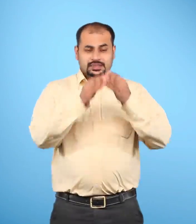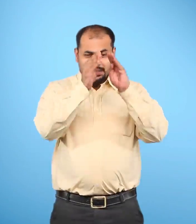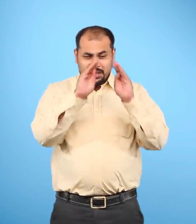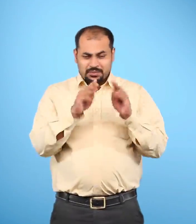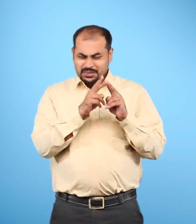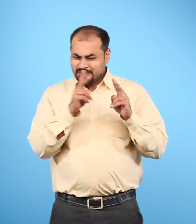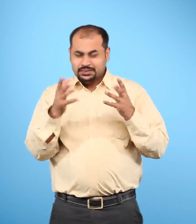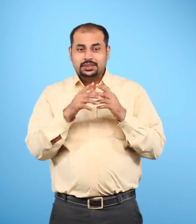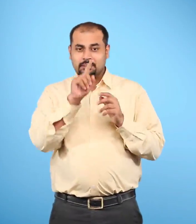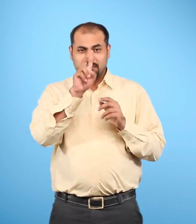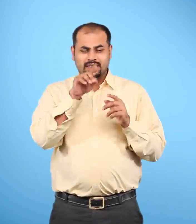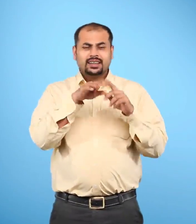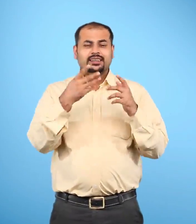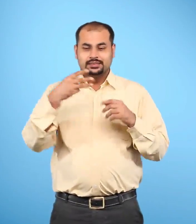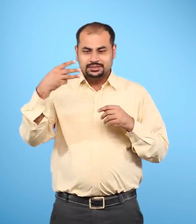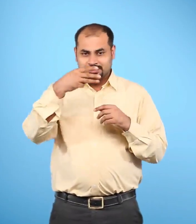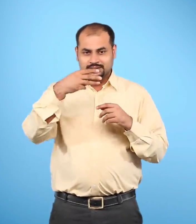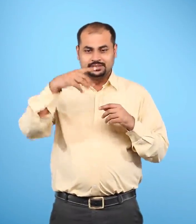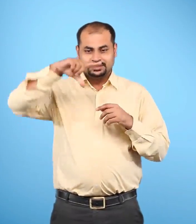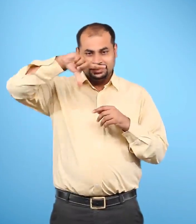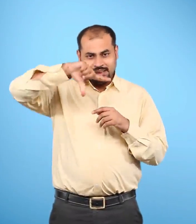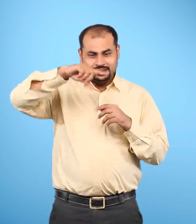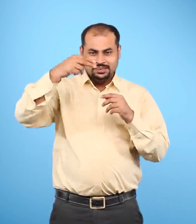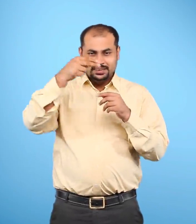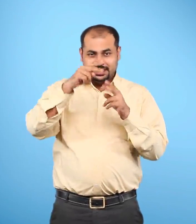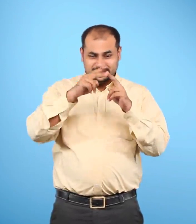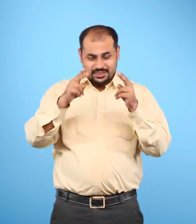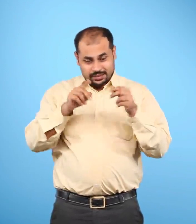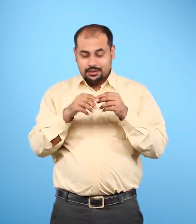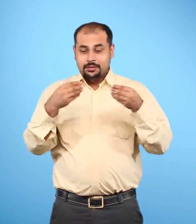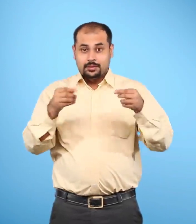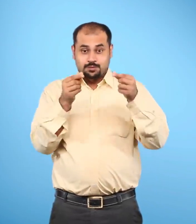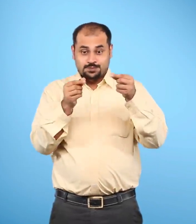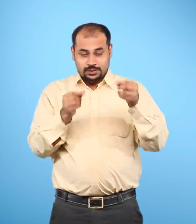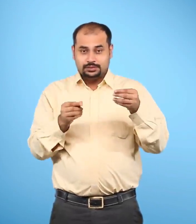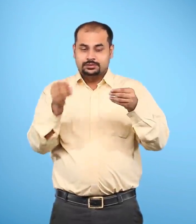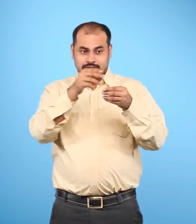Draw all the 12 shapes on a sheet of cardboard and cut them.